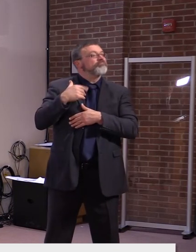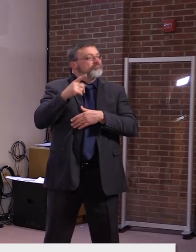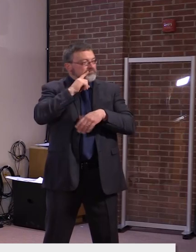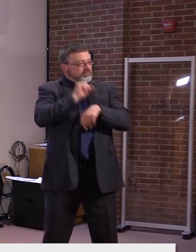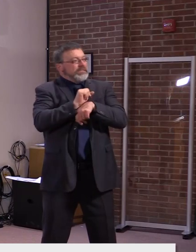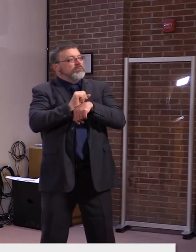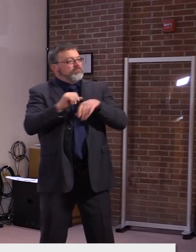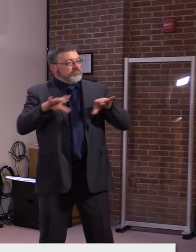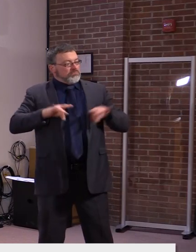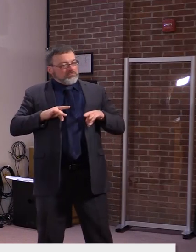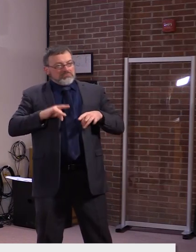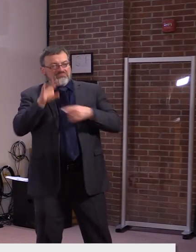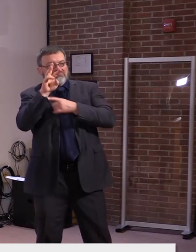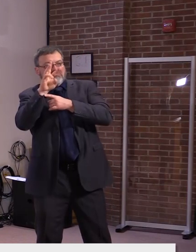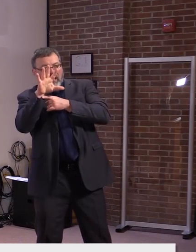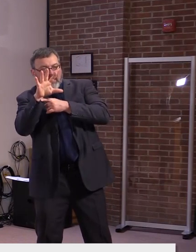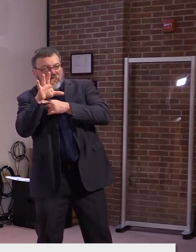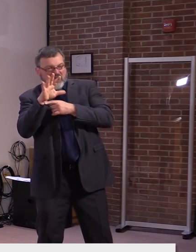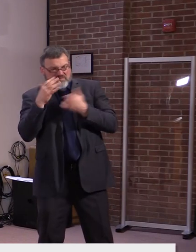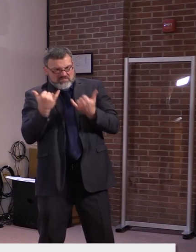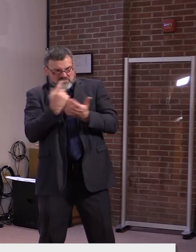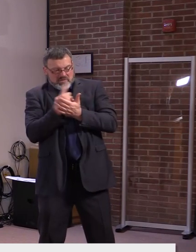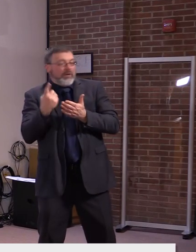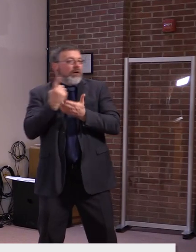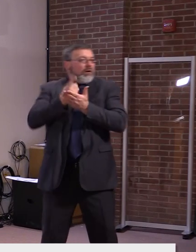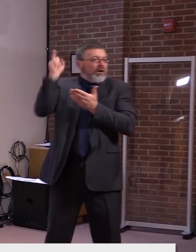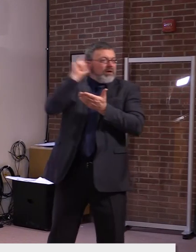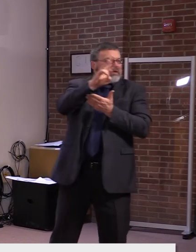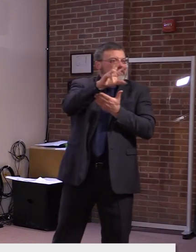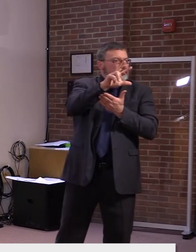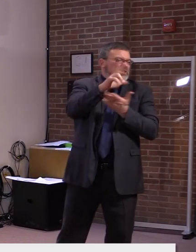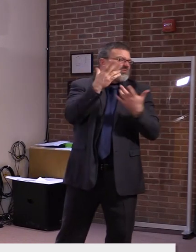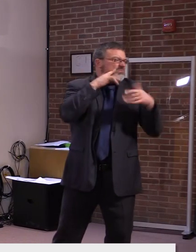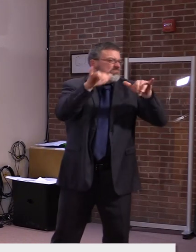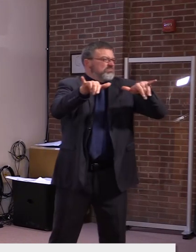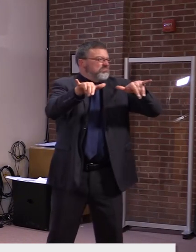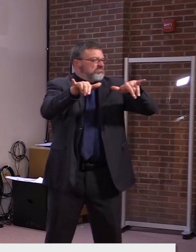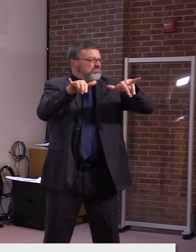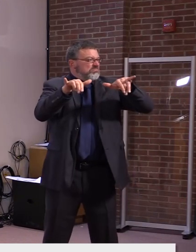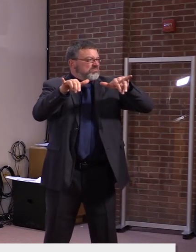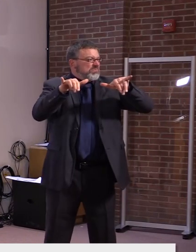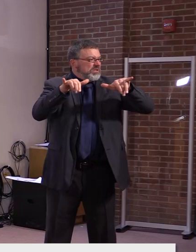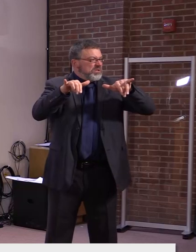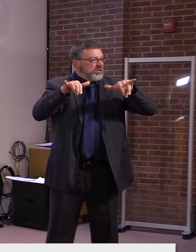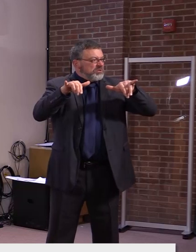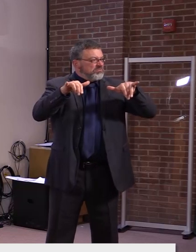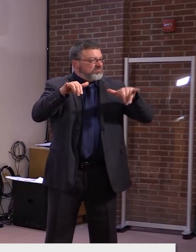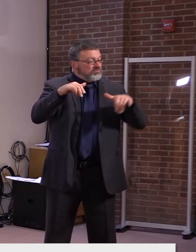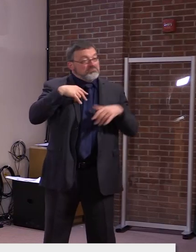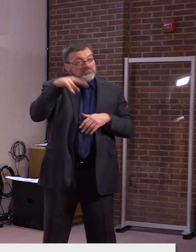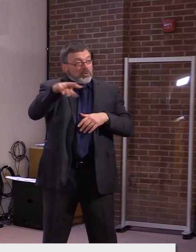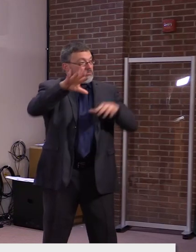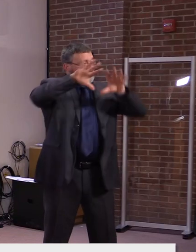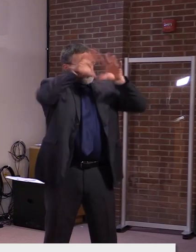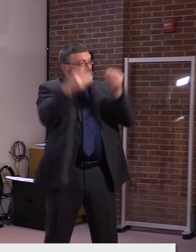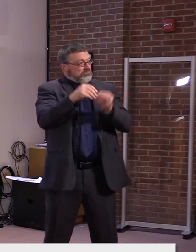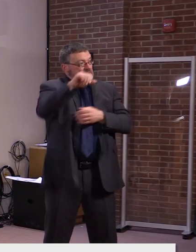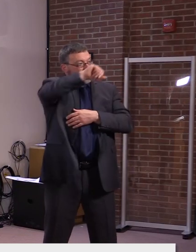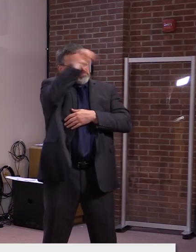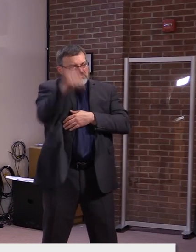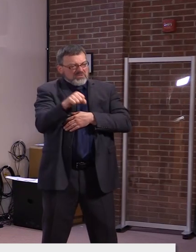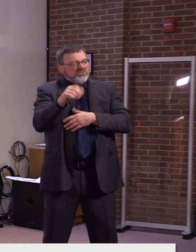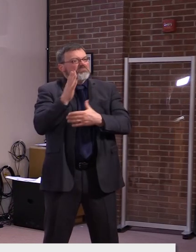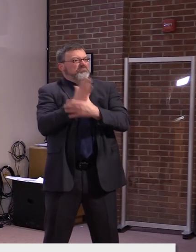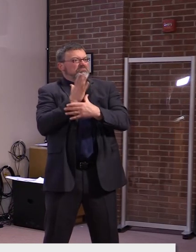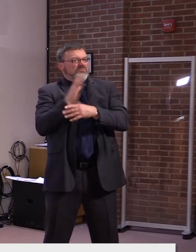week. But when you look at the semester as a whole, we've had just under 400 cases for the fall semester of 2021.